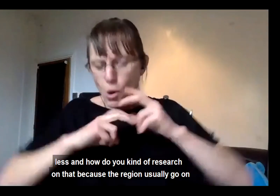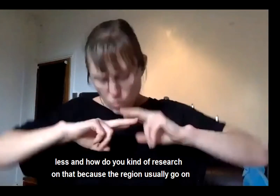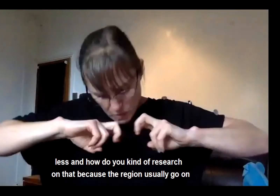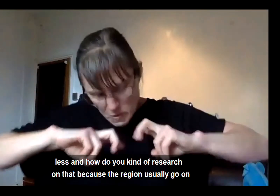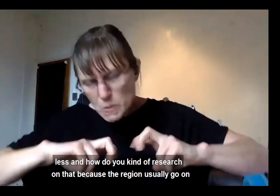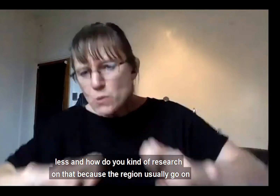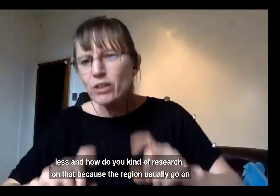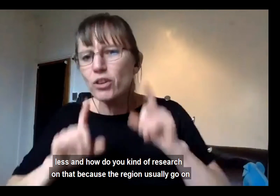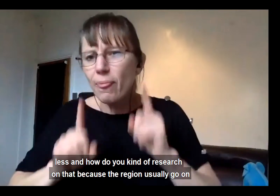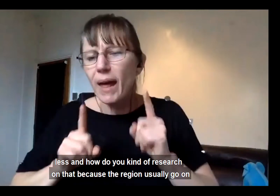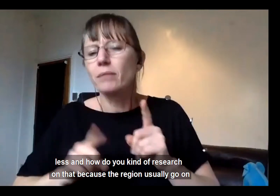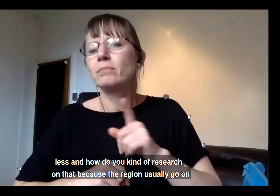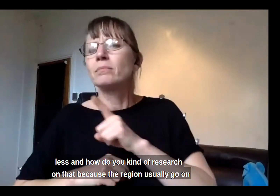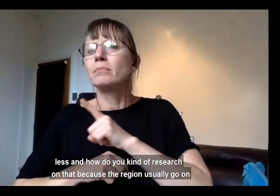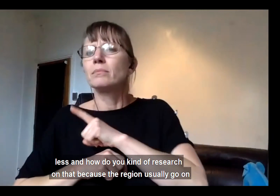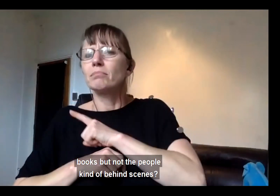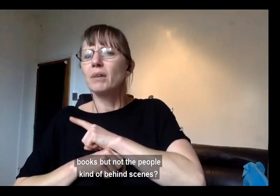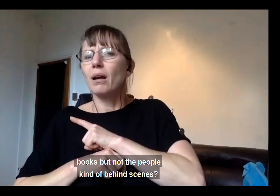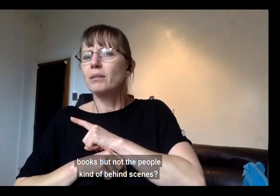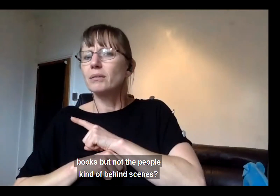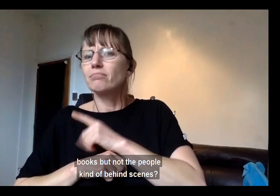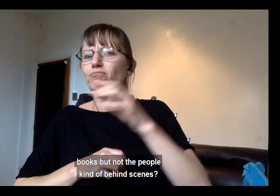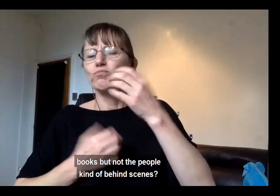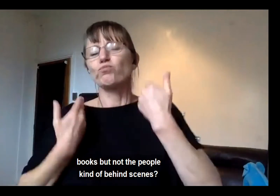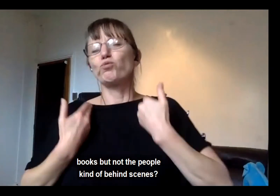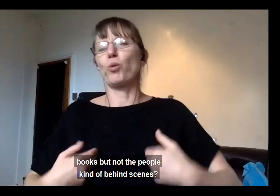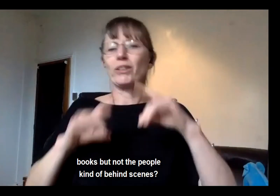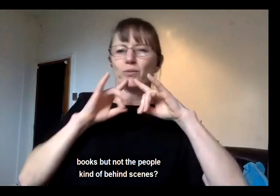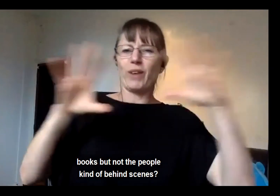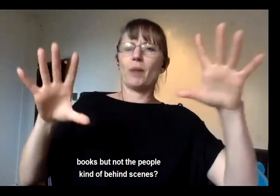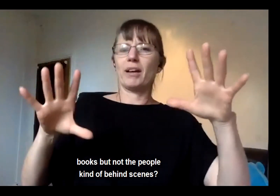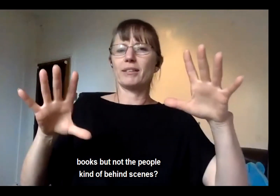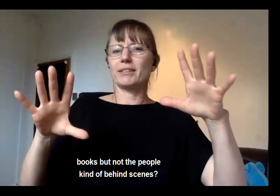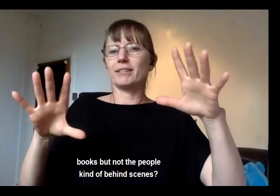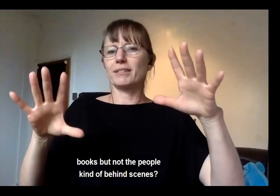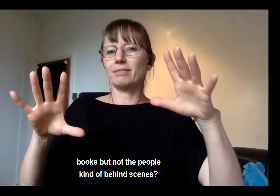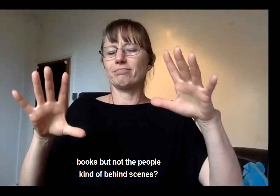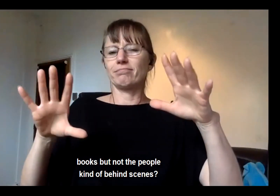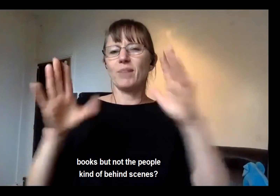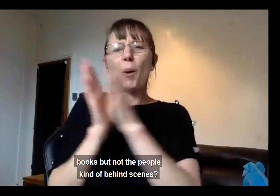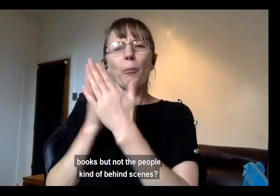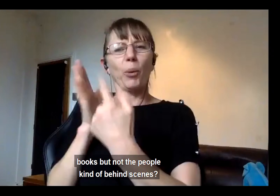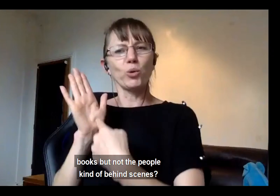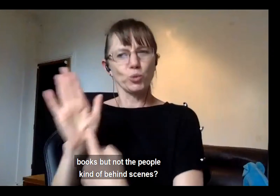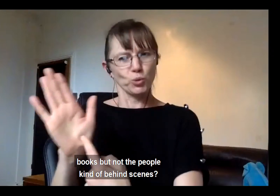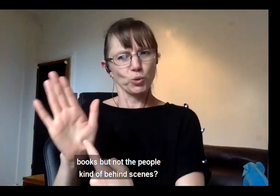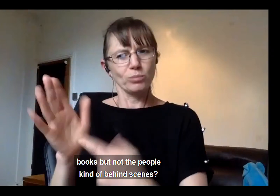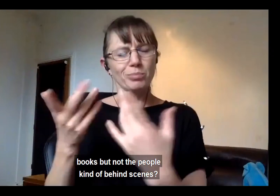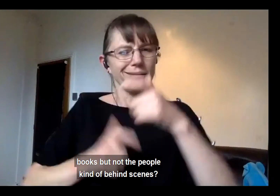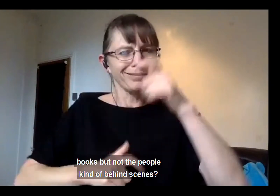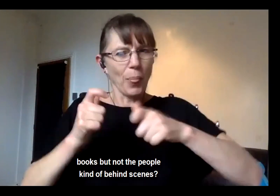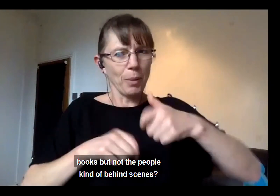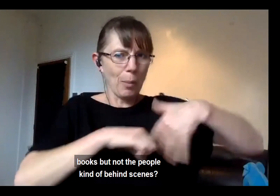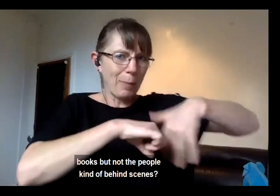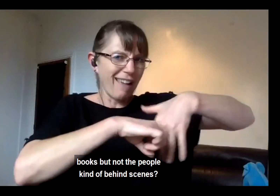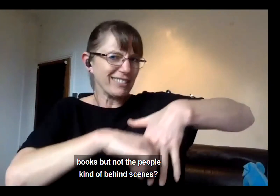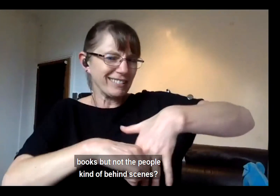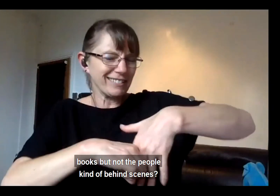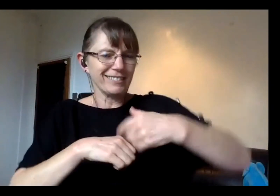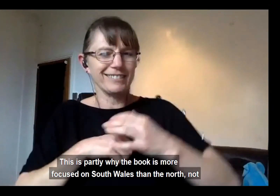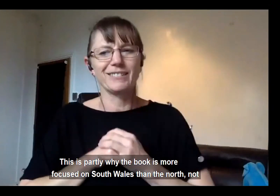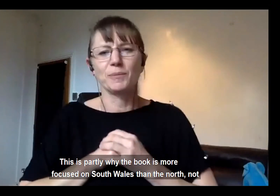research on that? Because the rich and famous usually go on books, but not the people kind of behind